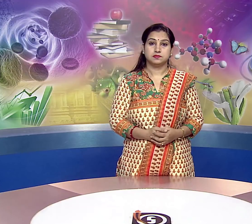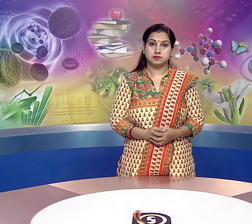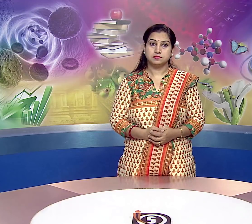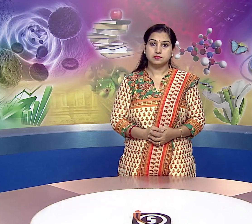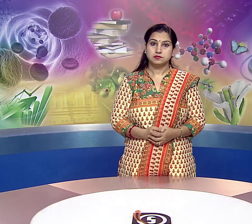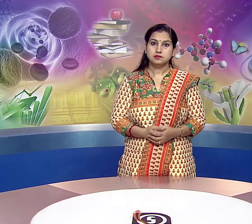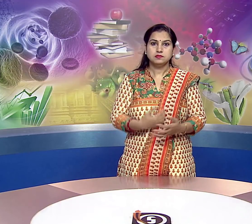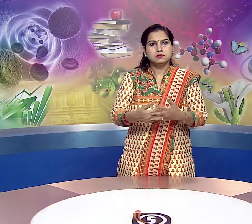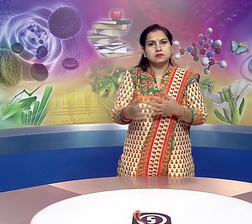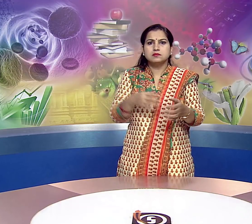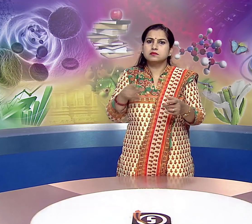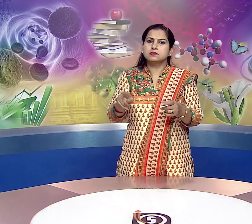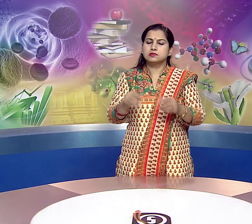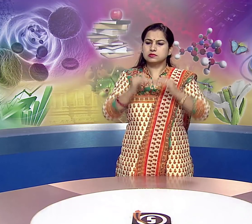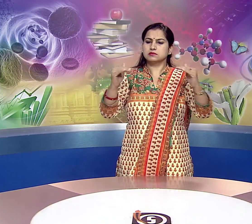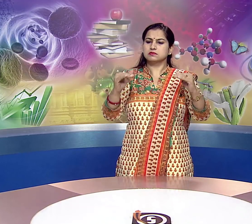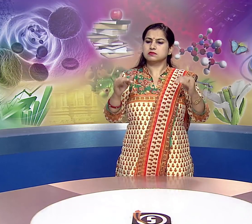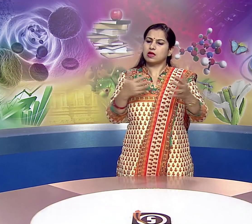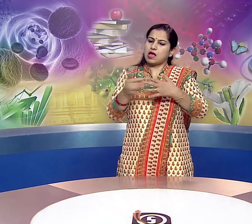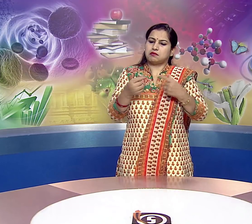at its surface value.